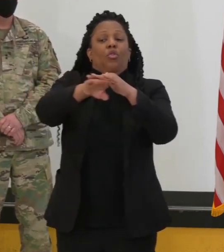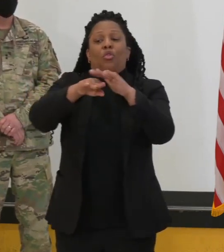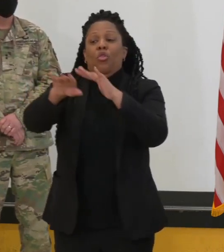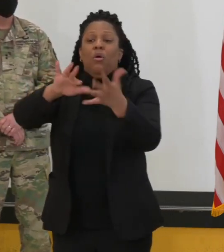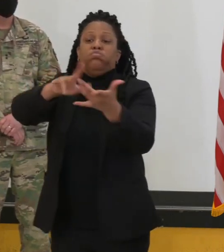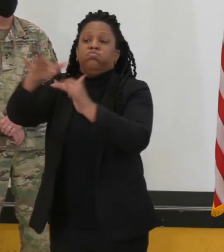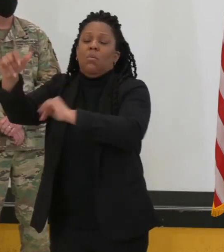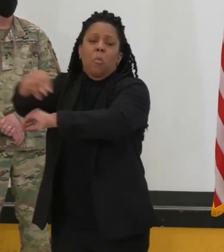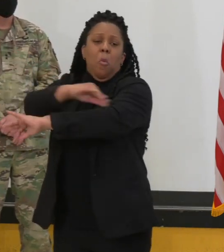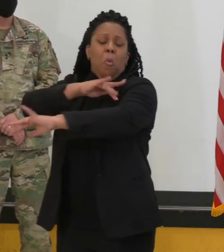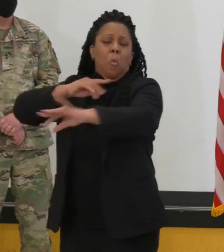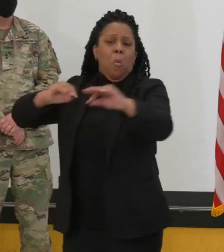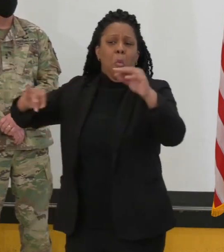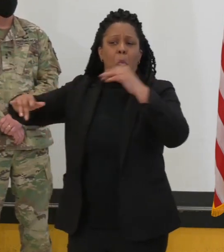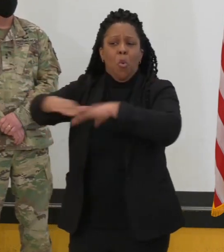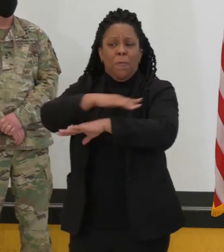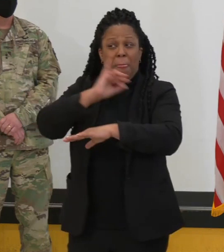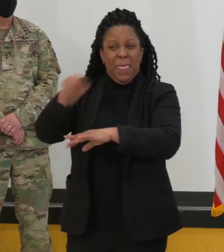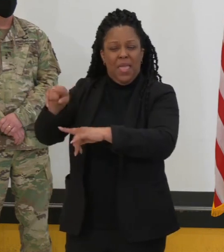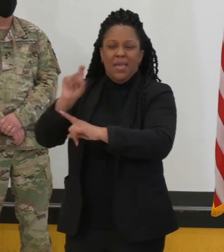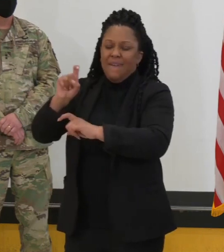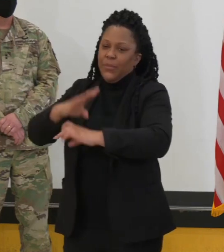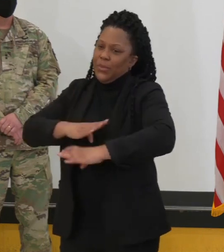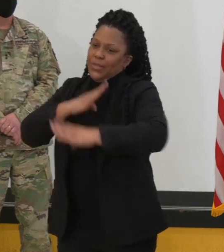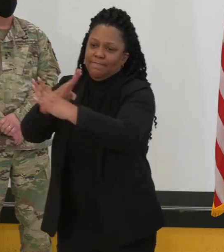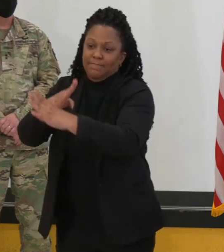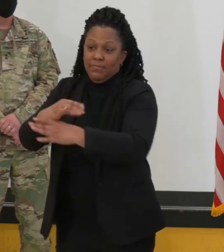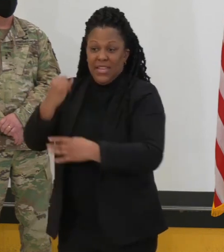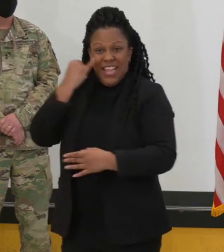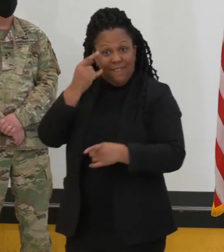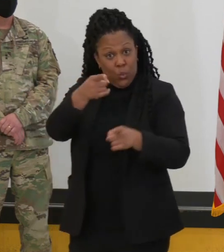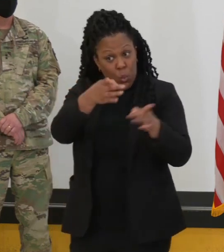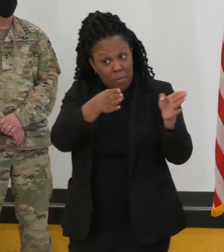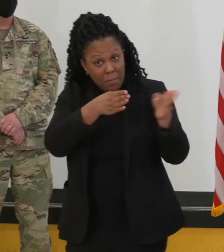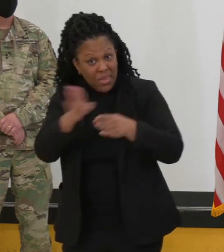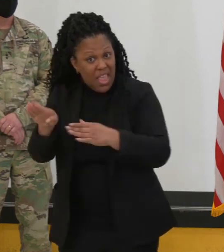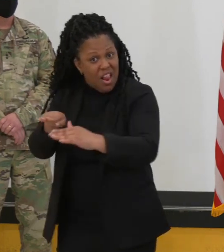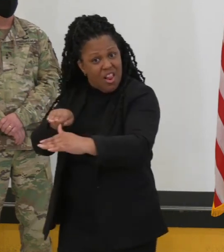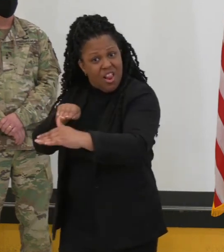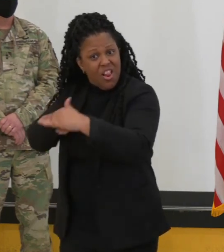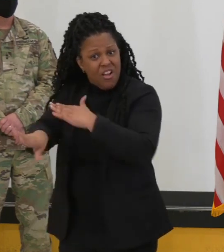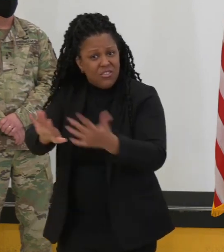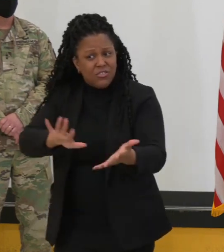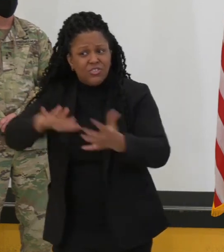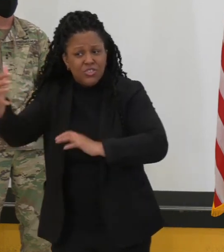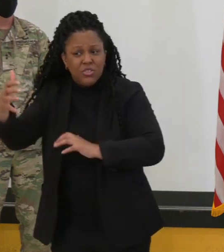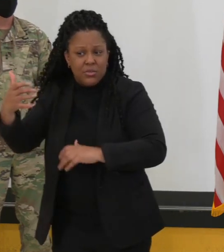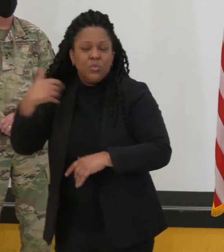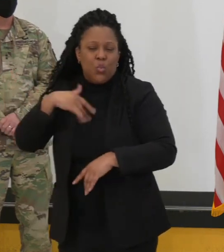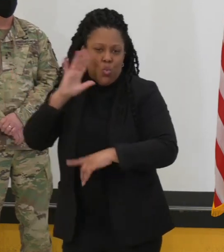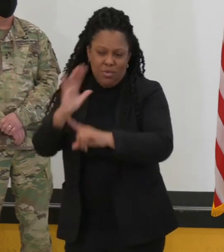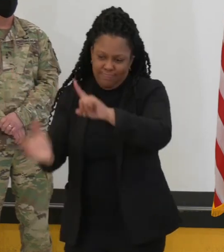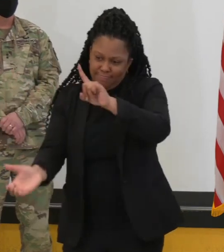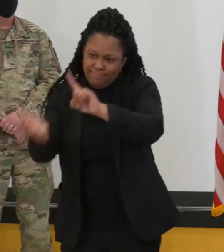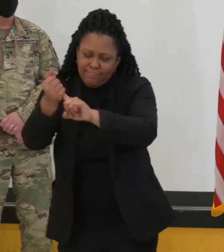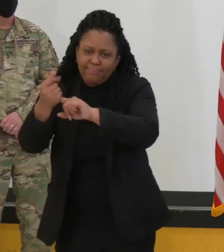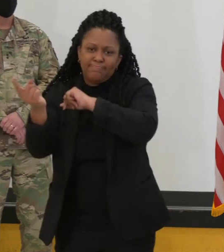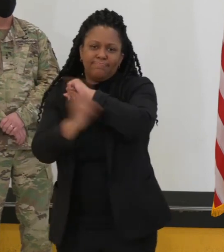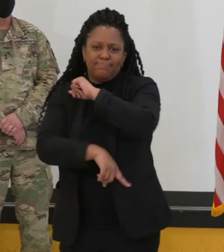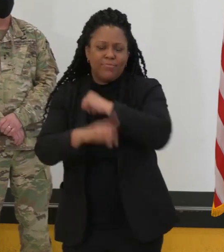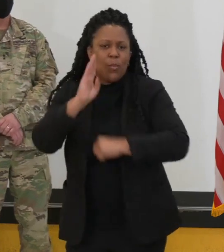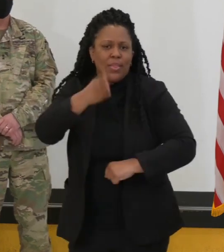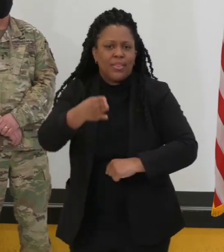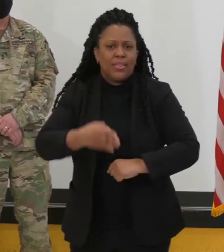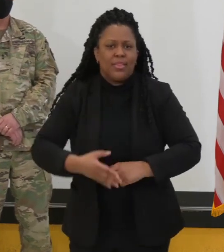commit crimes, you will be held accountable and you will be arrested. Minneapolis, at least right now, the numbers that I have